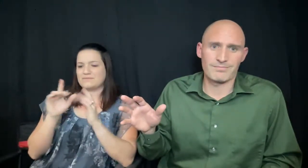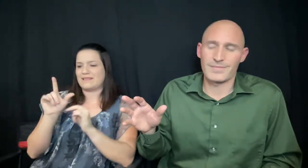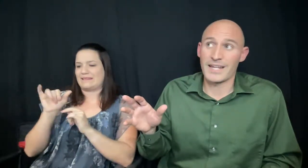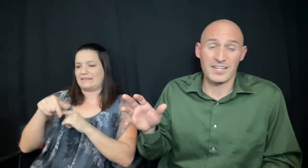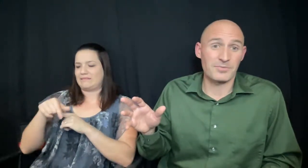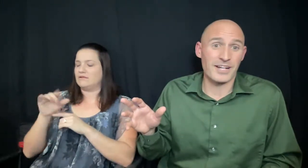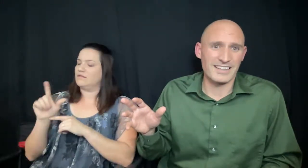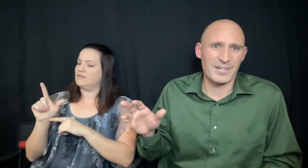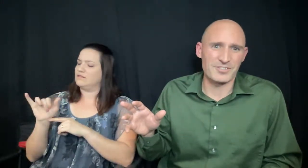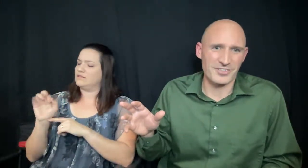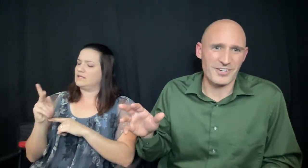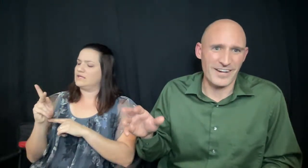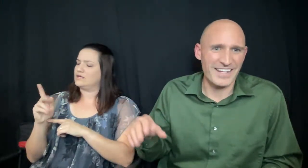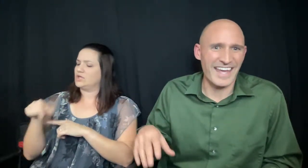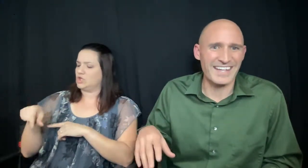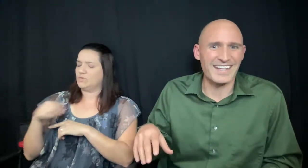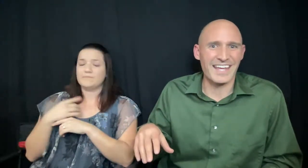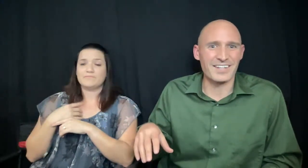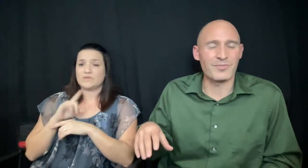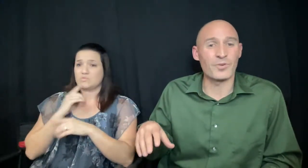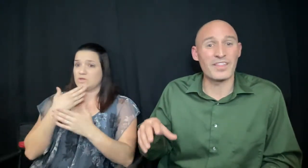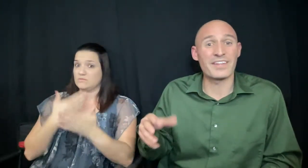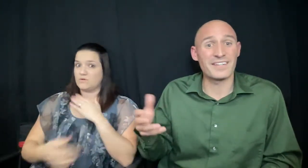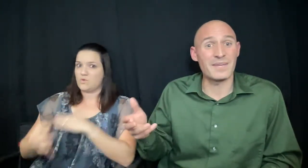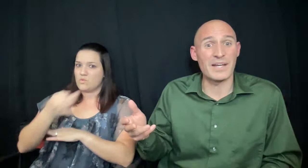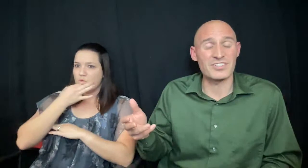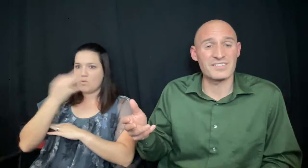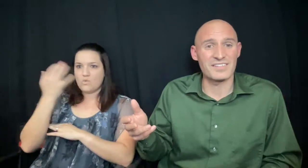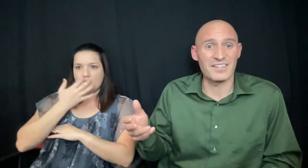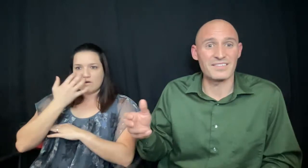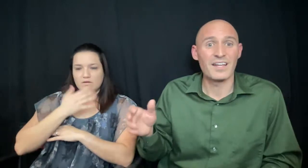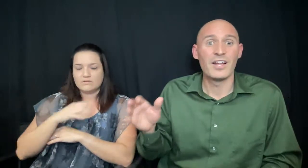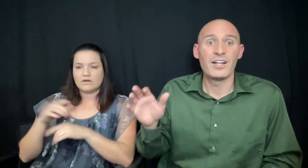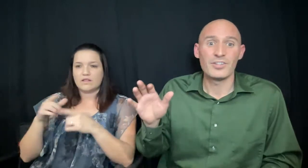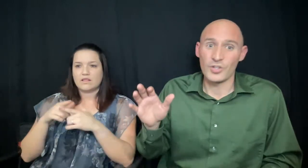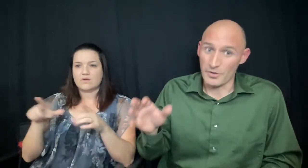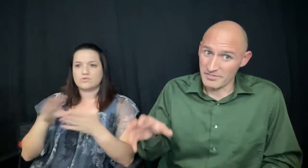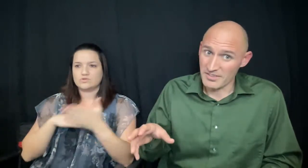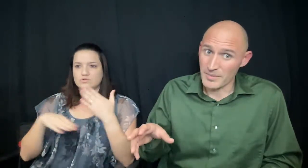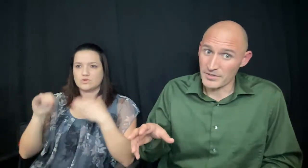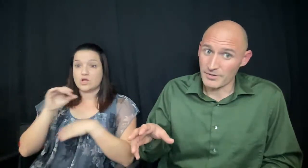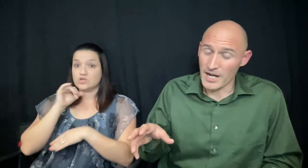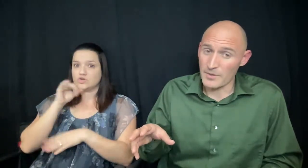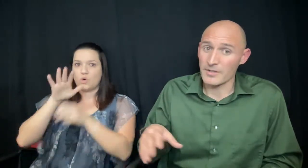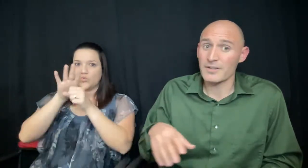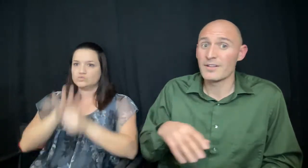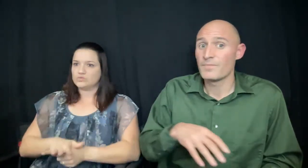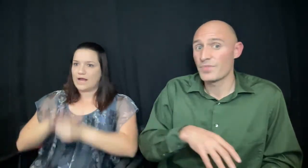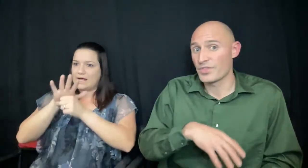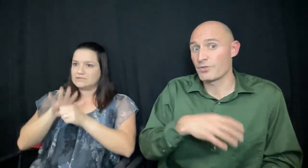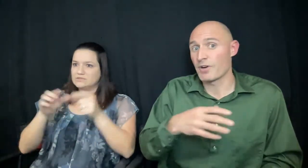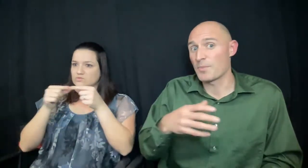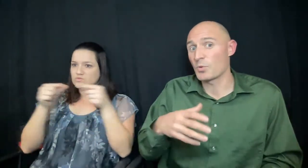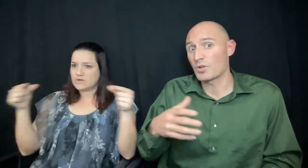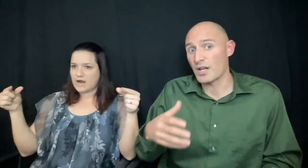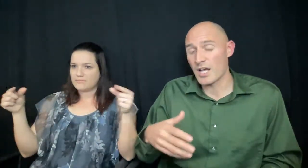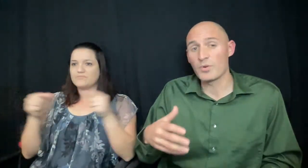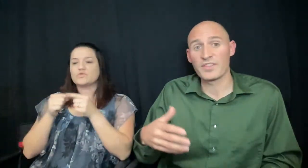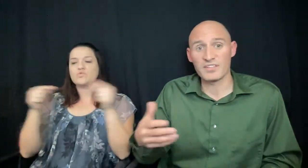an expert at language learning, right? And one of the things that he mentions is don't stress about the grammar. The grammar will come with